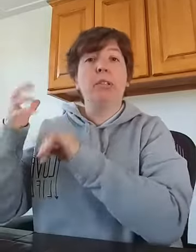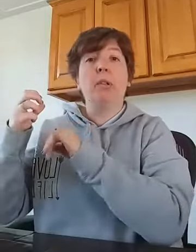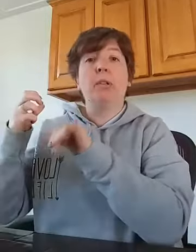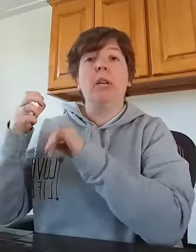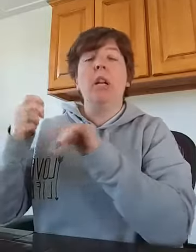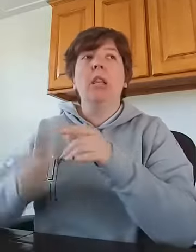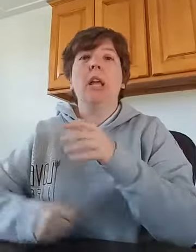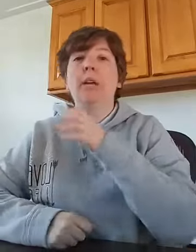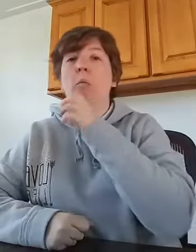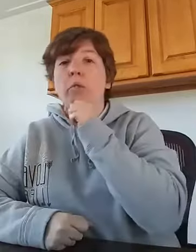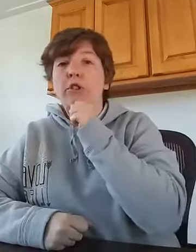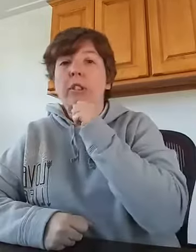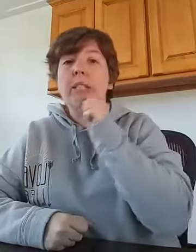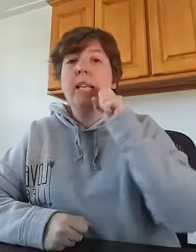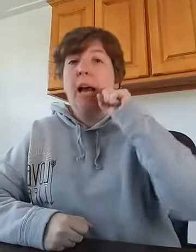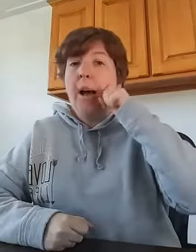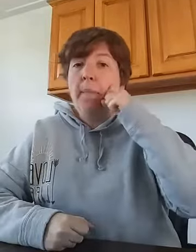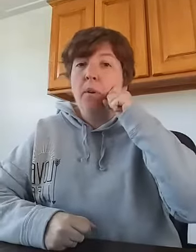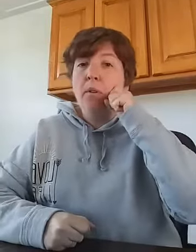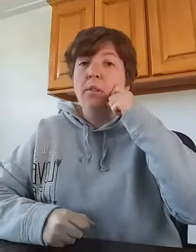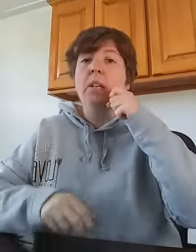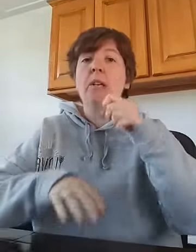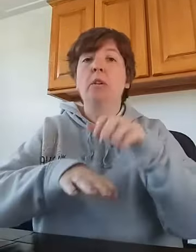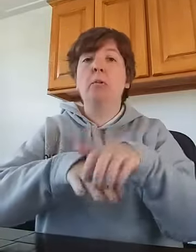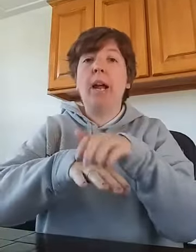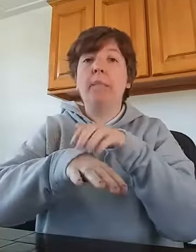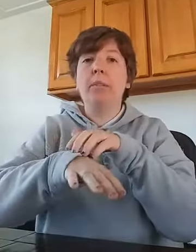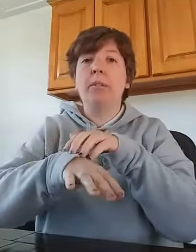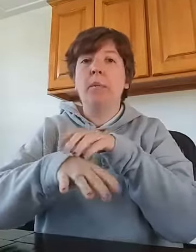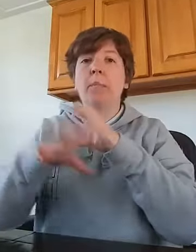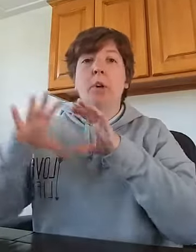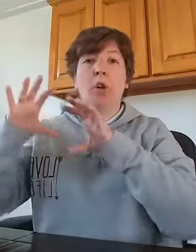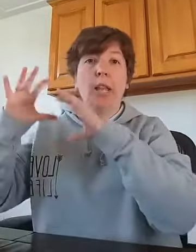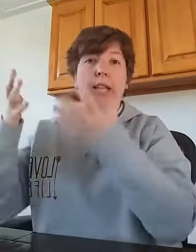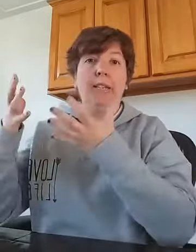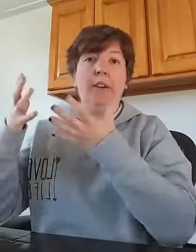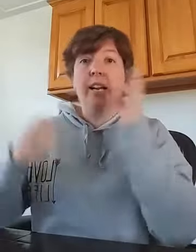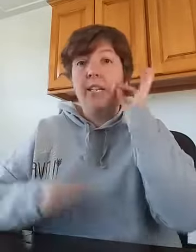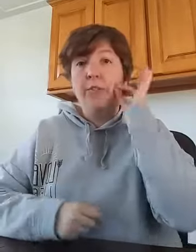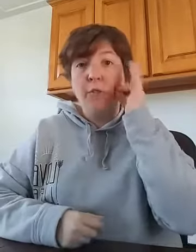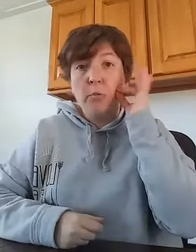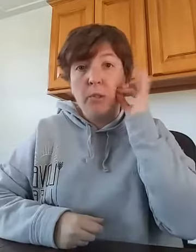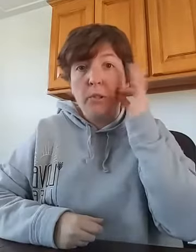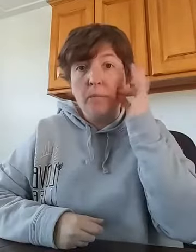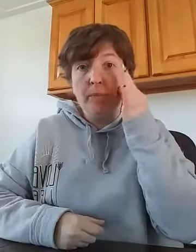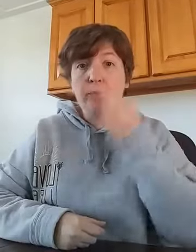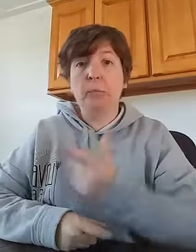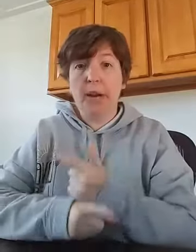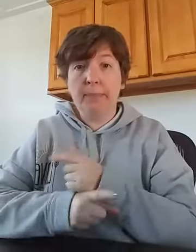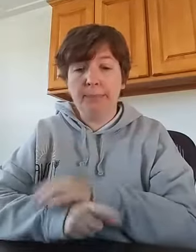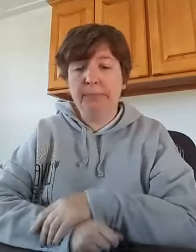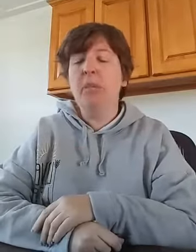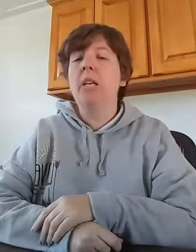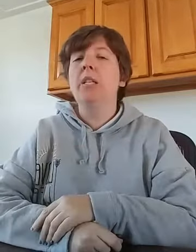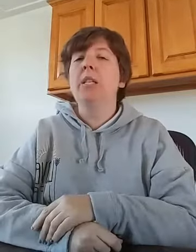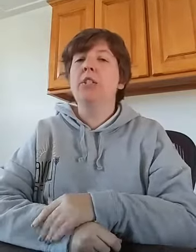similar, like oranges, apples, grapes are classified as fruits, right? So